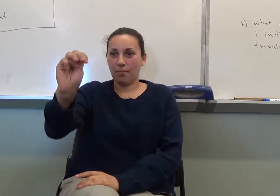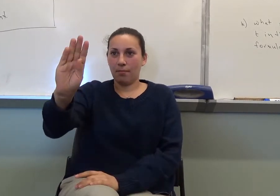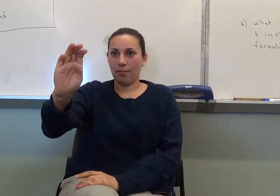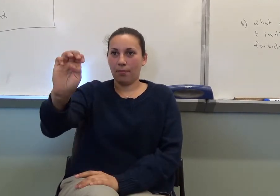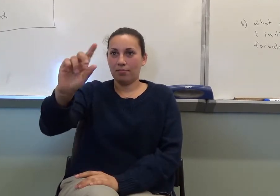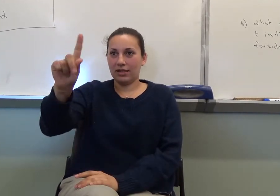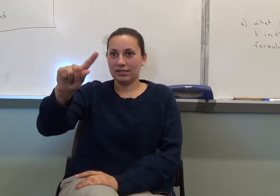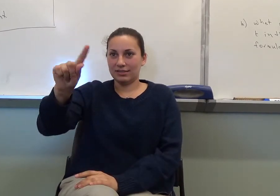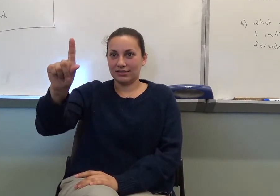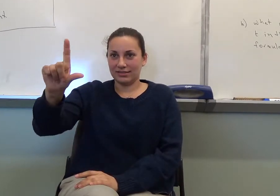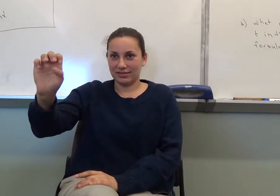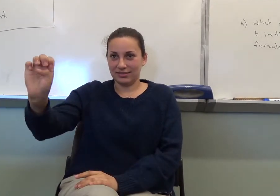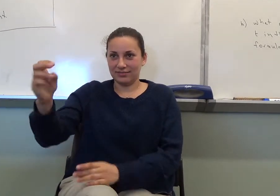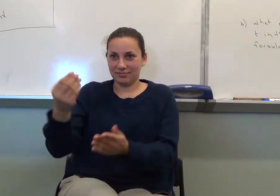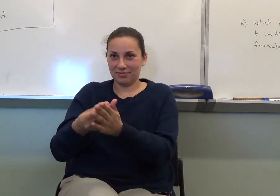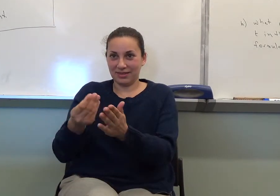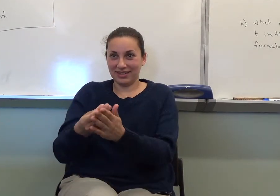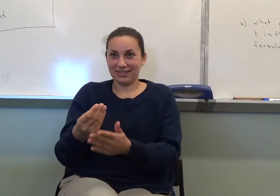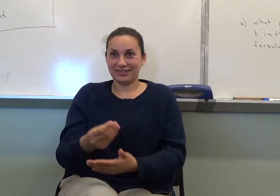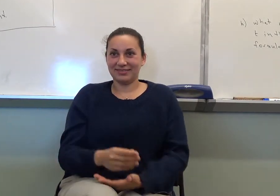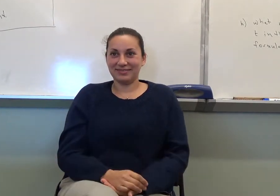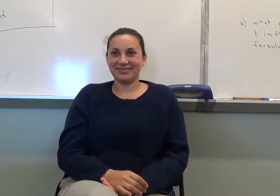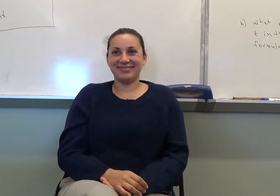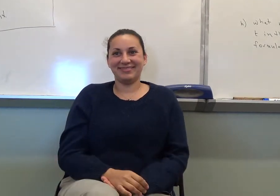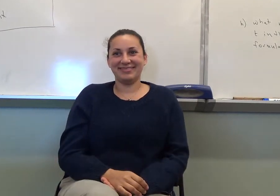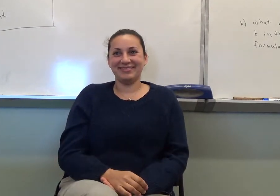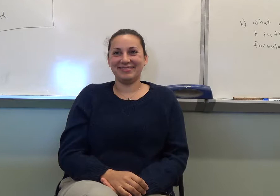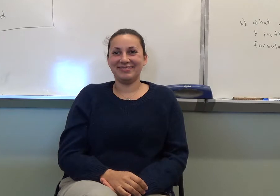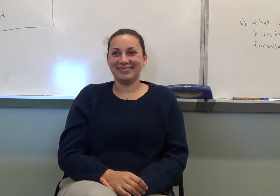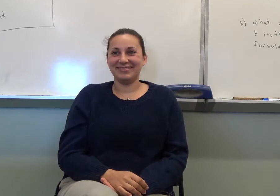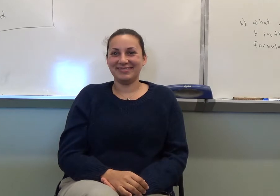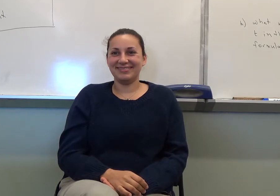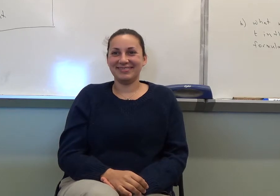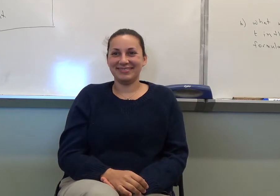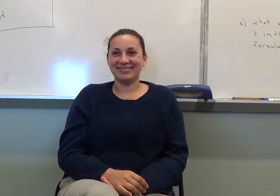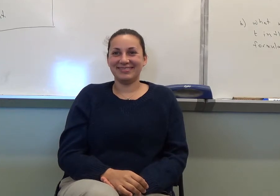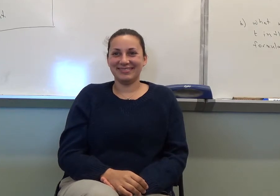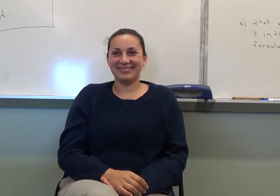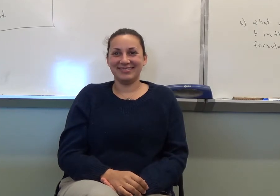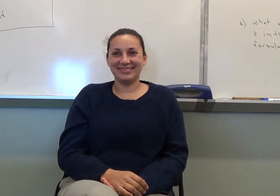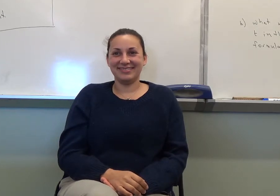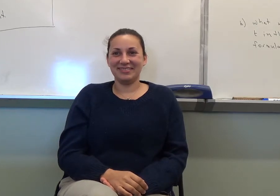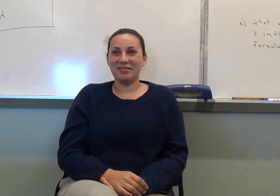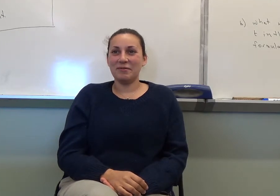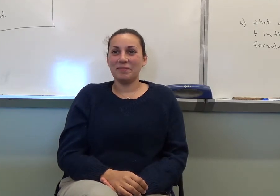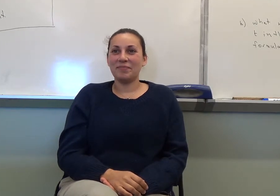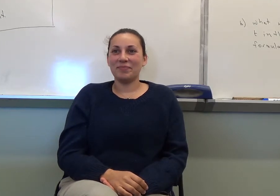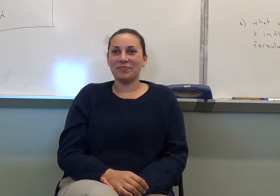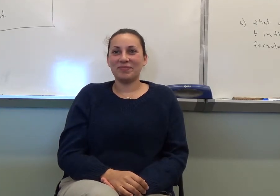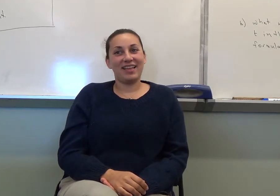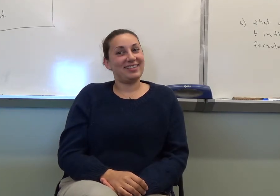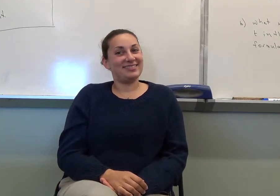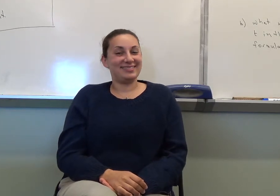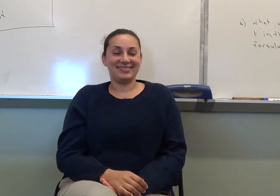0.253164, blah, blah, blah. And then this is approximately equal to this, rounded